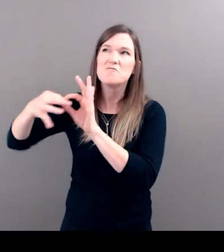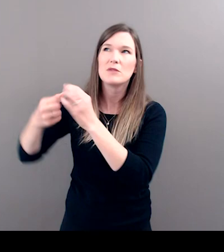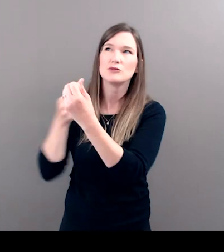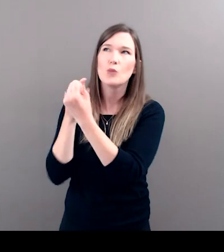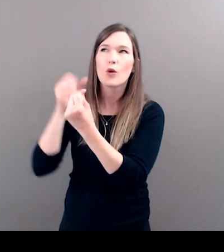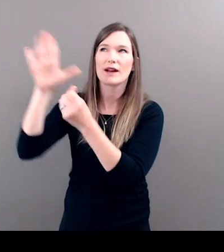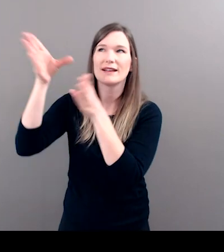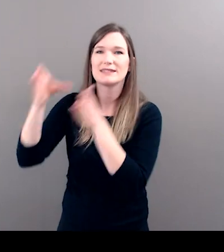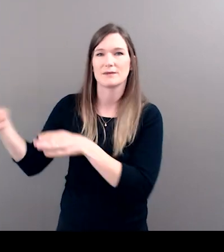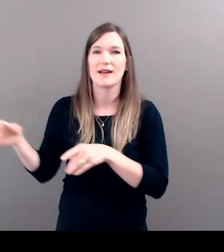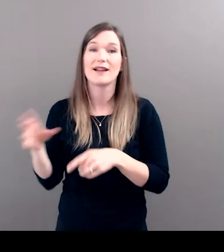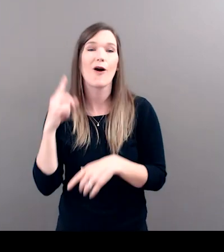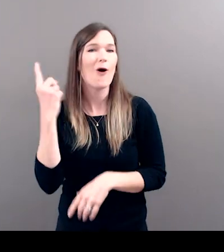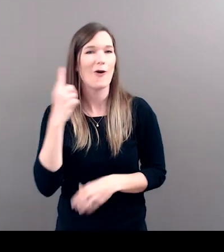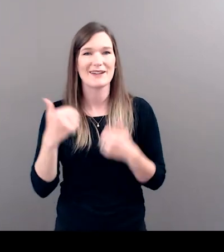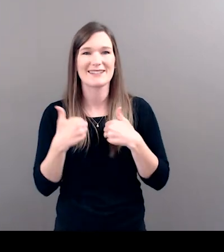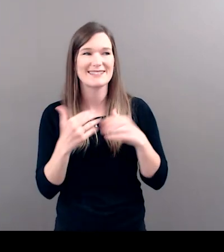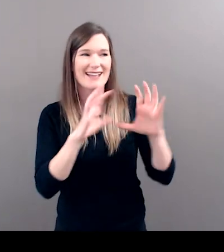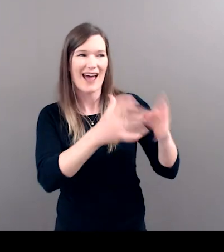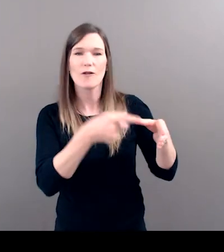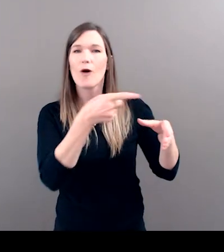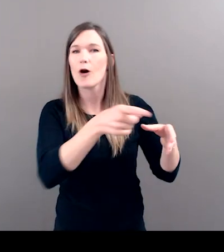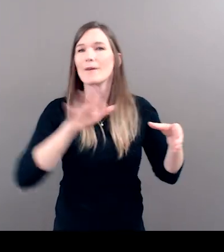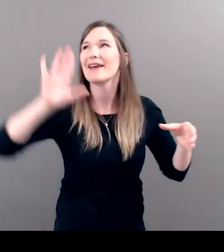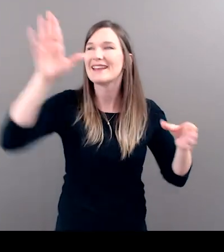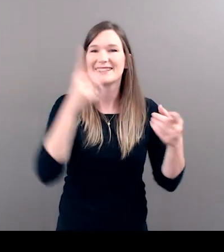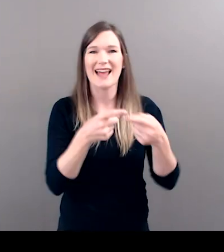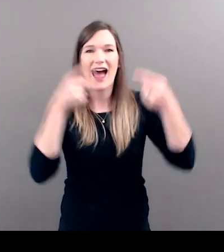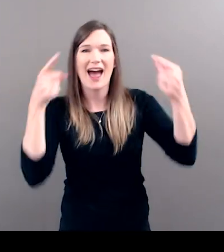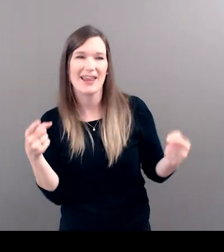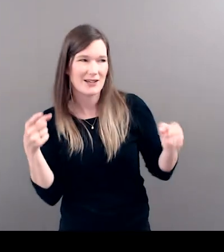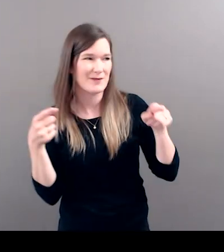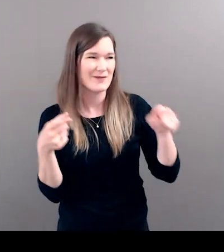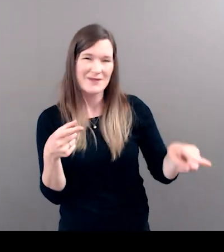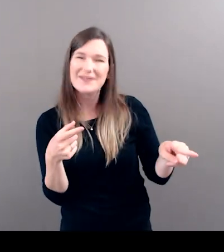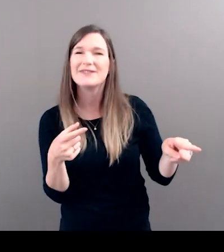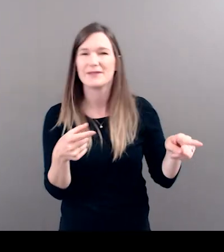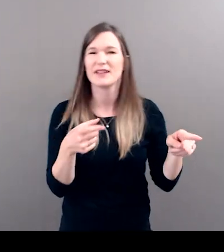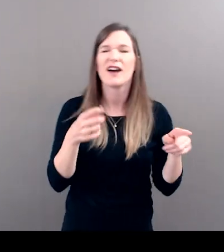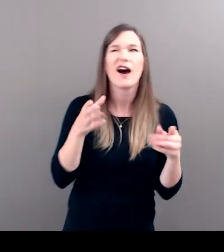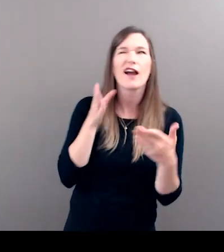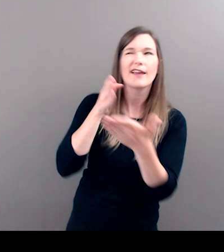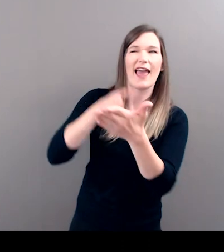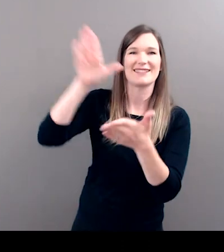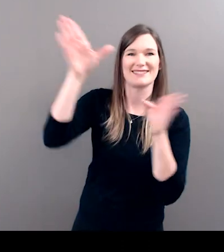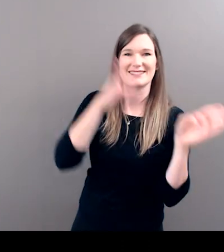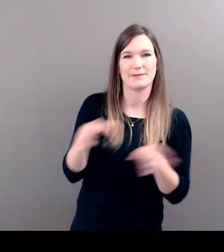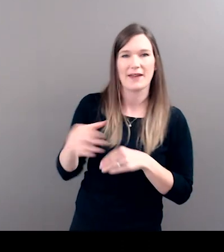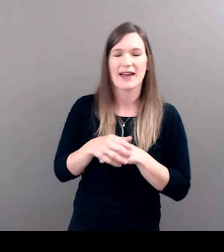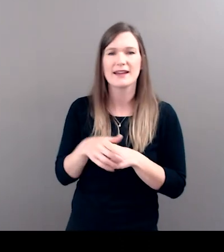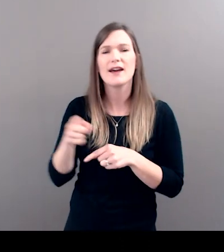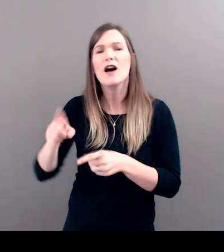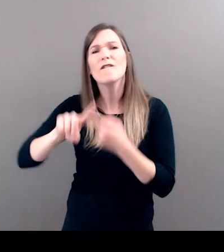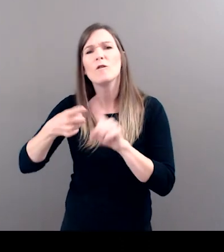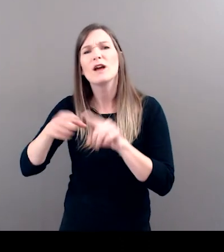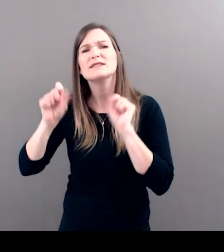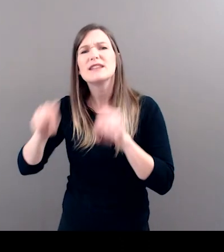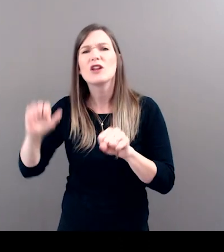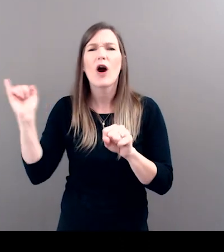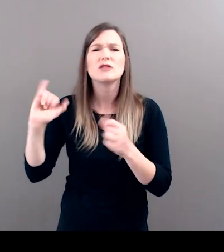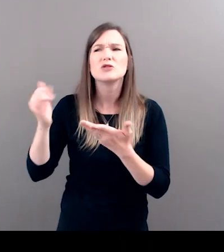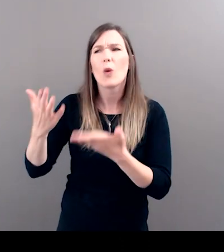people who oppose God's agenda. Now, God's friends can be angels as well. They can be groups, nations, but we're just going to talk about you